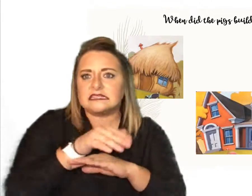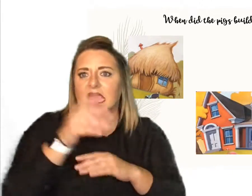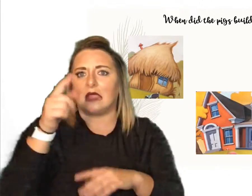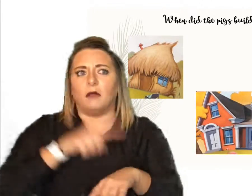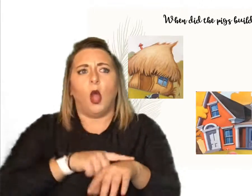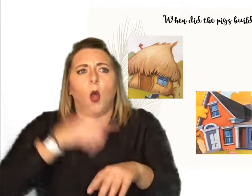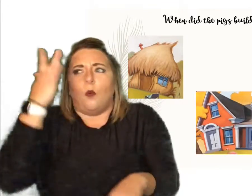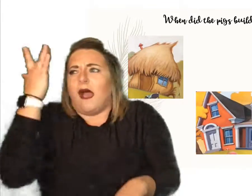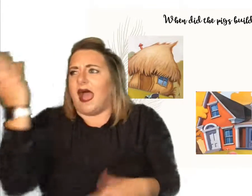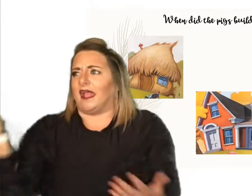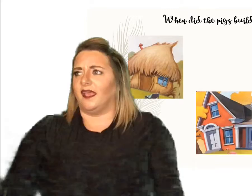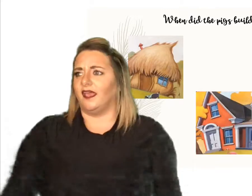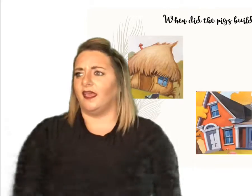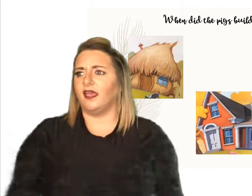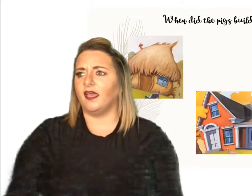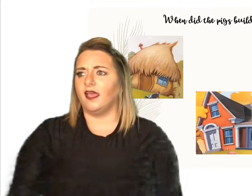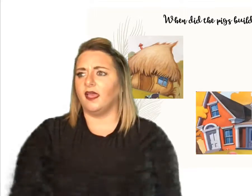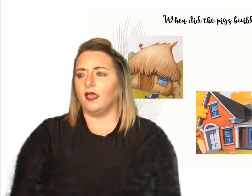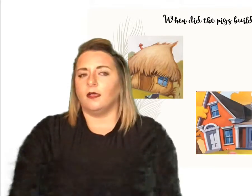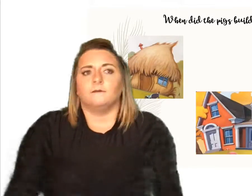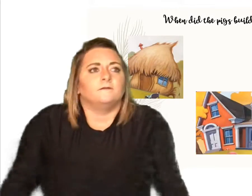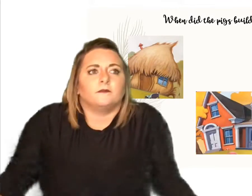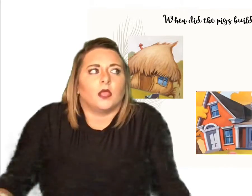at nighttime. Why?